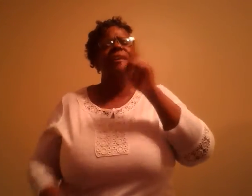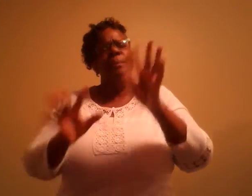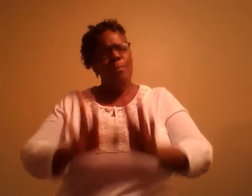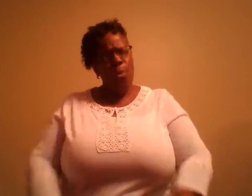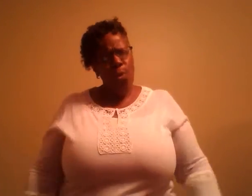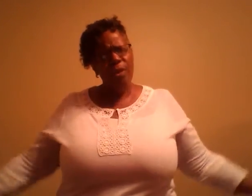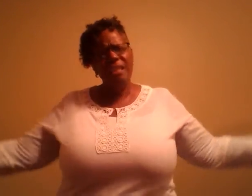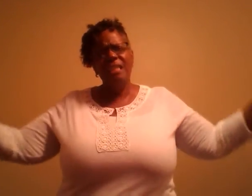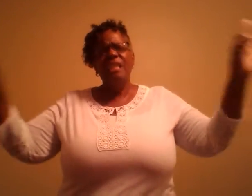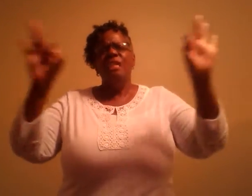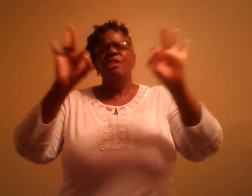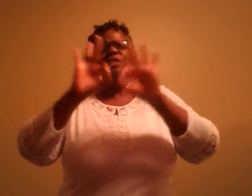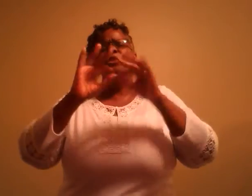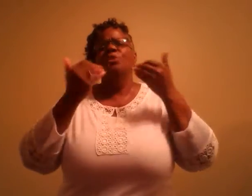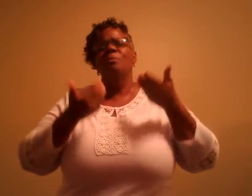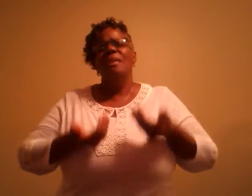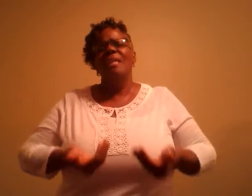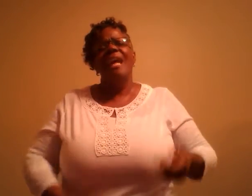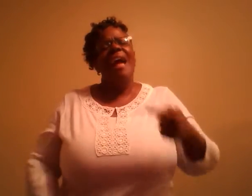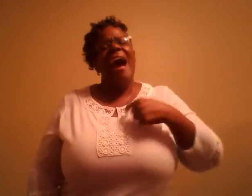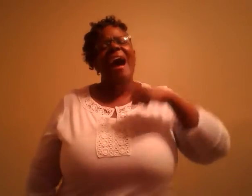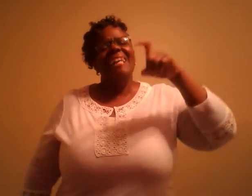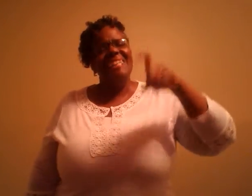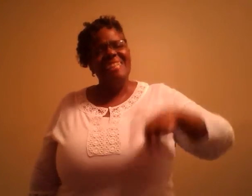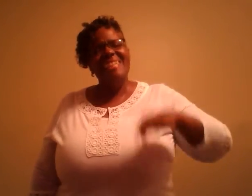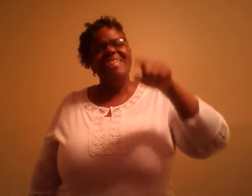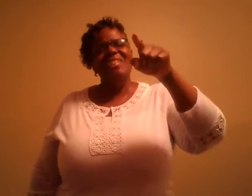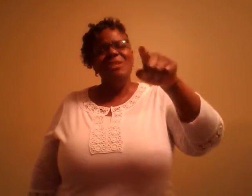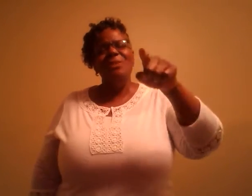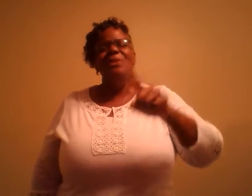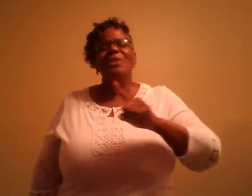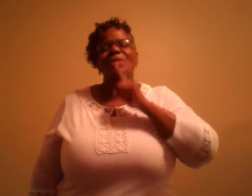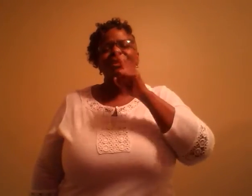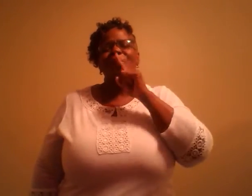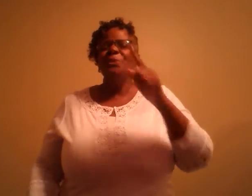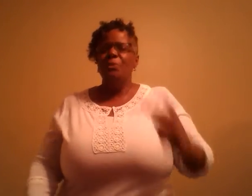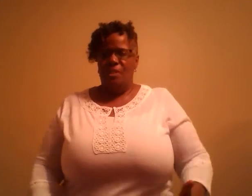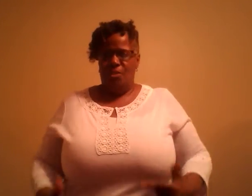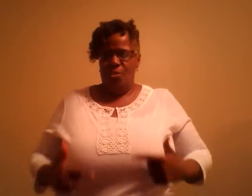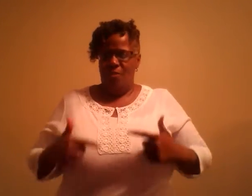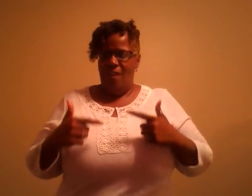important to me. I need you to survive.